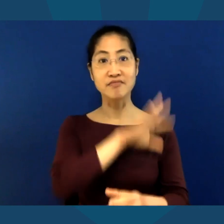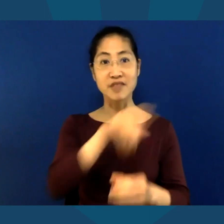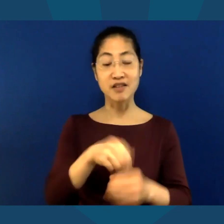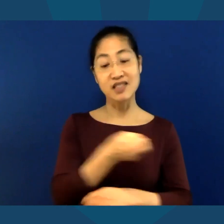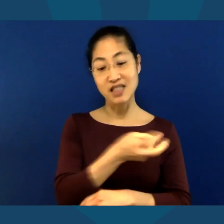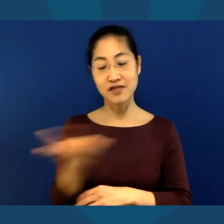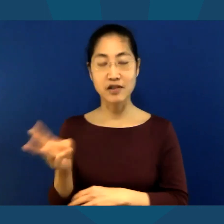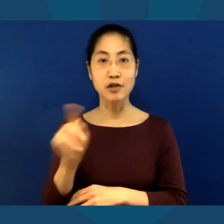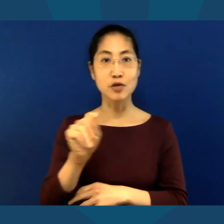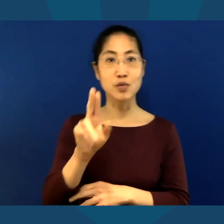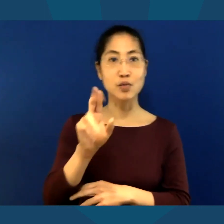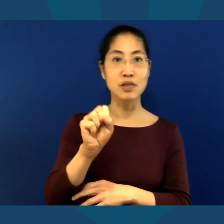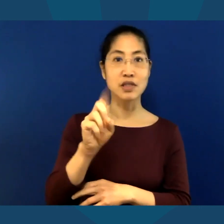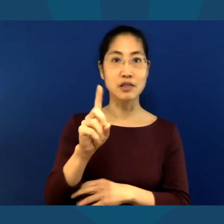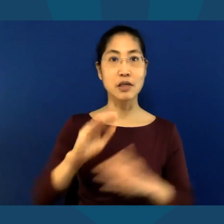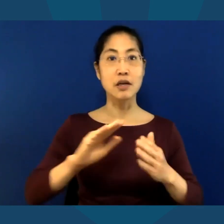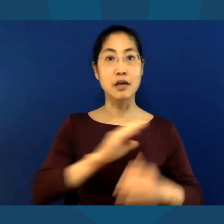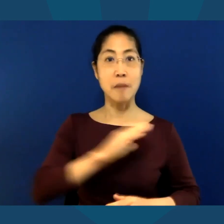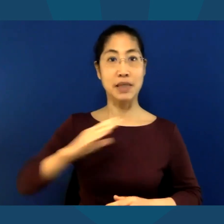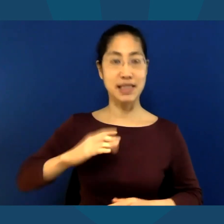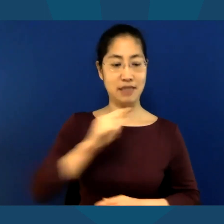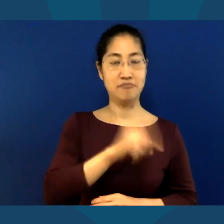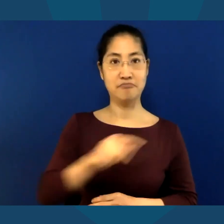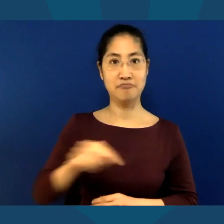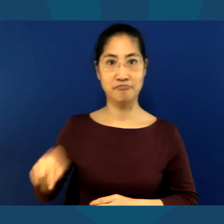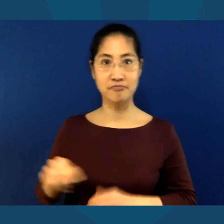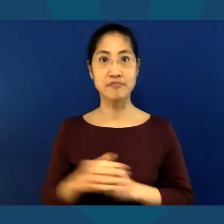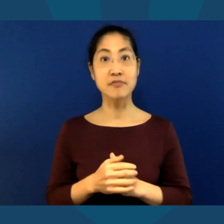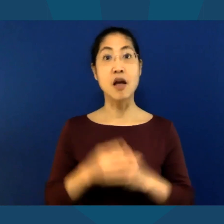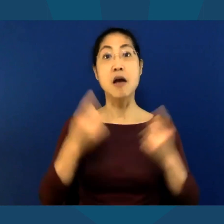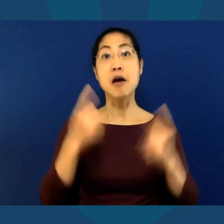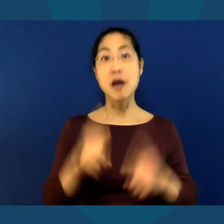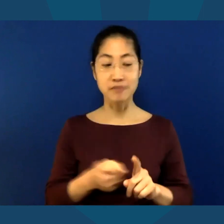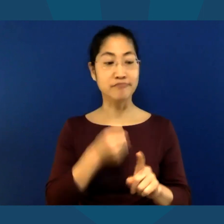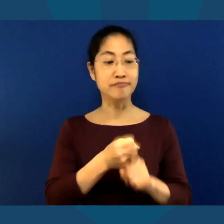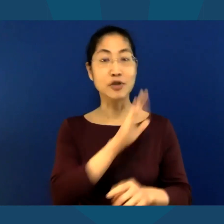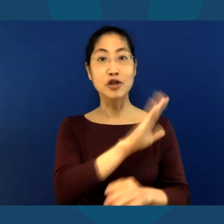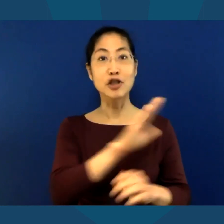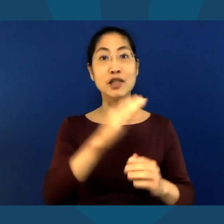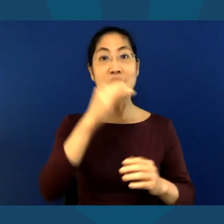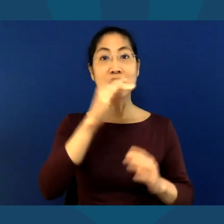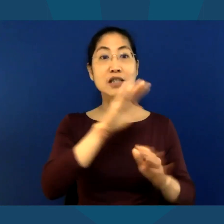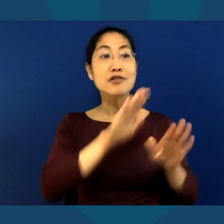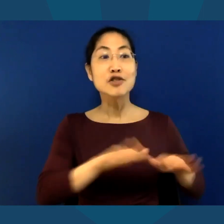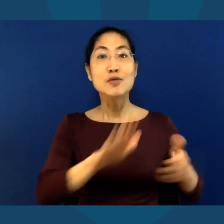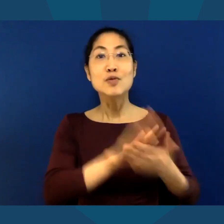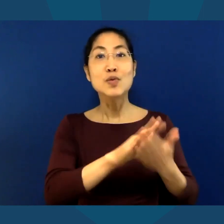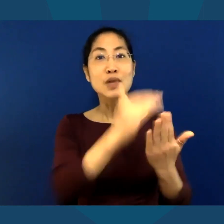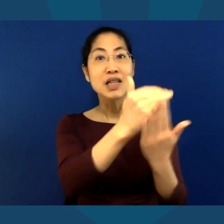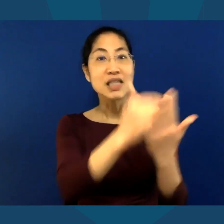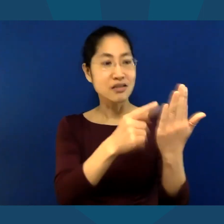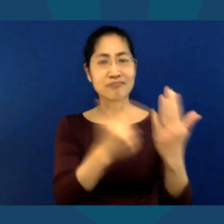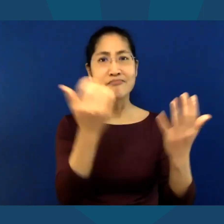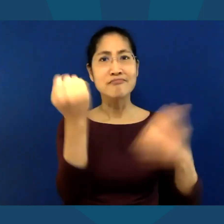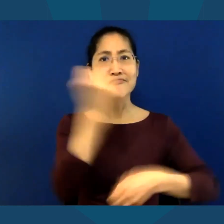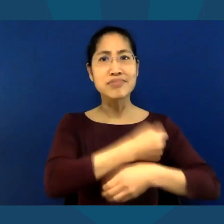Stephanie served on several TUSD committees, organized parents when her kids' school was on the